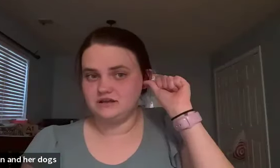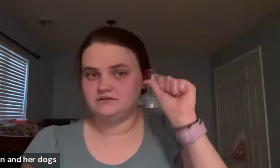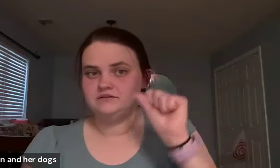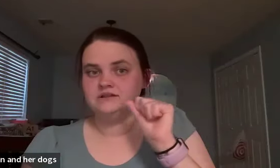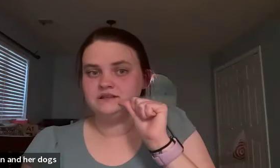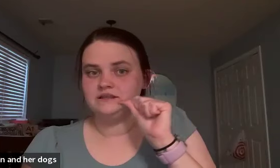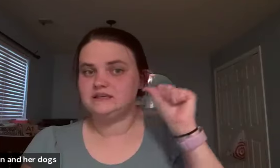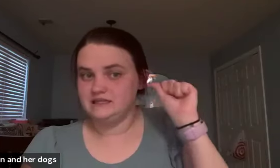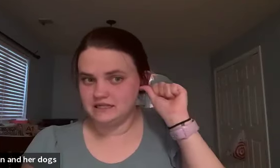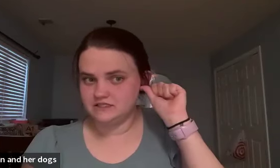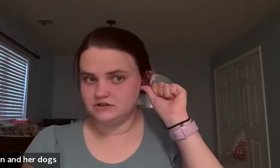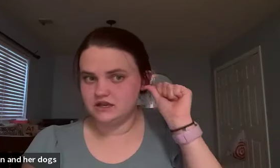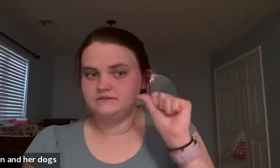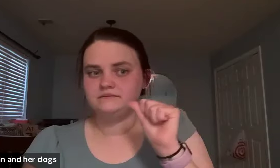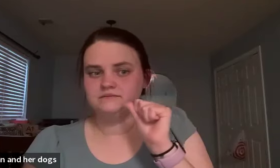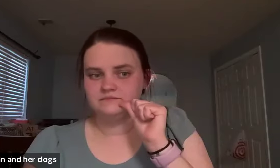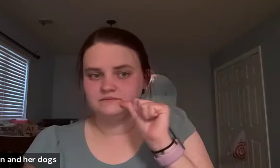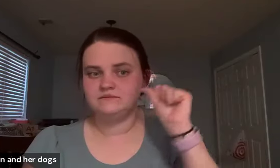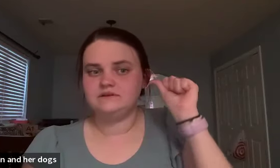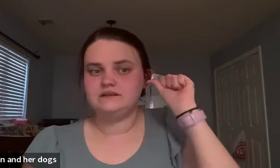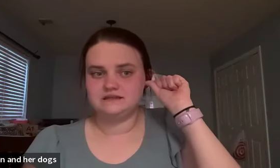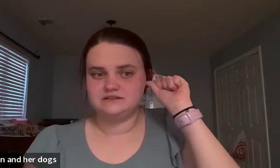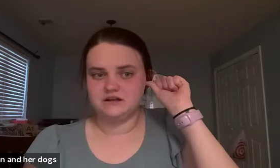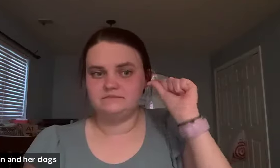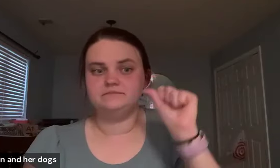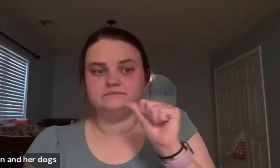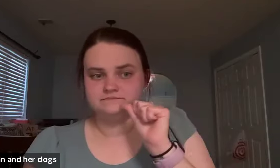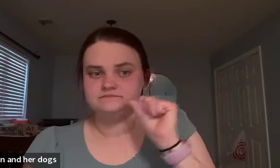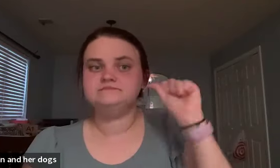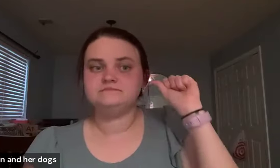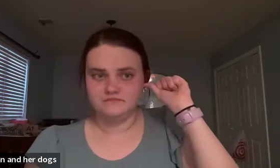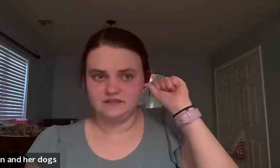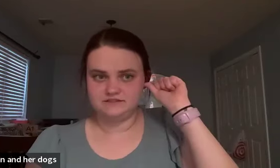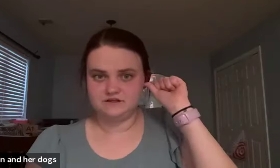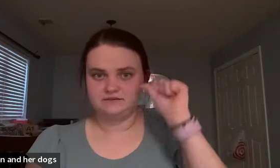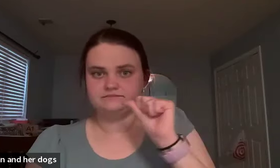yesterday, yesterday, yesterday, yesterday.